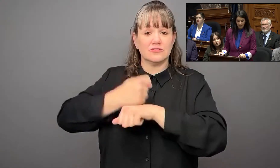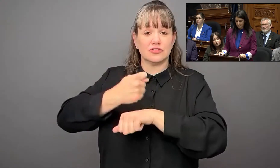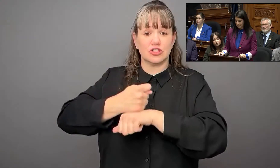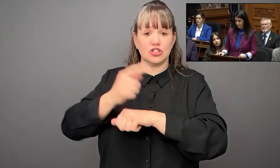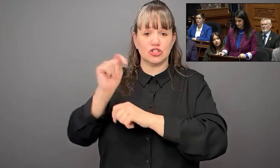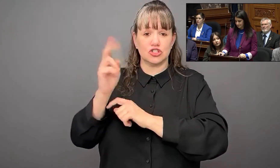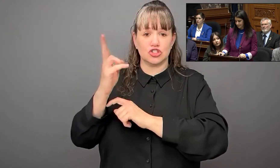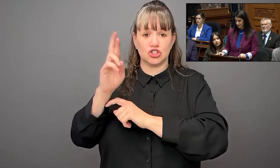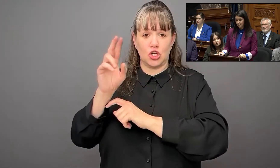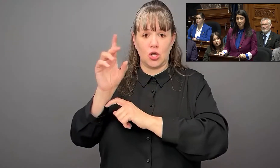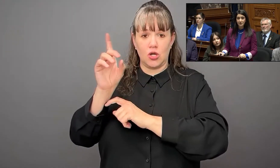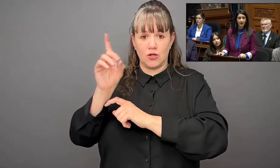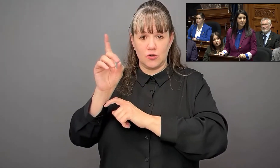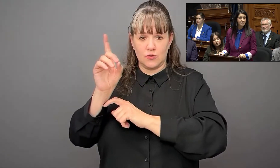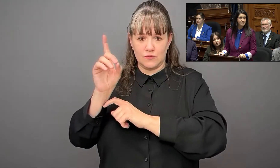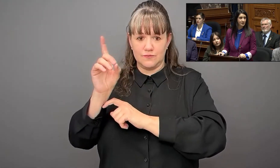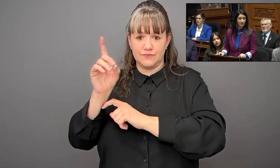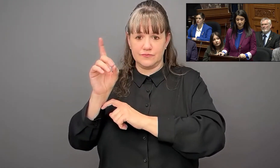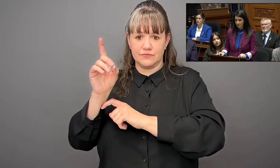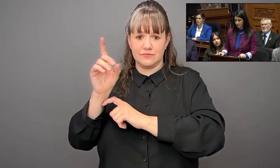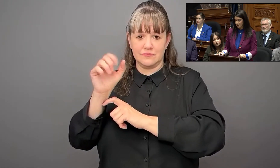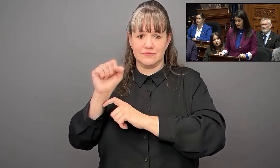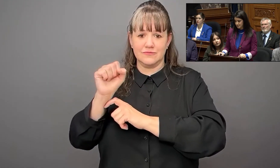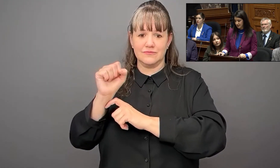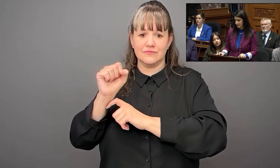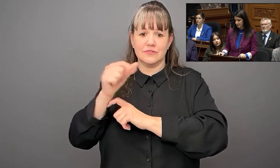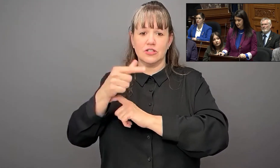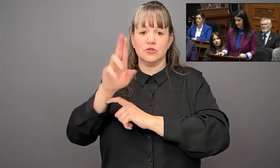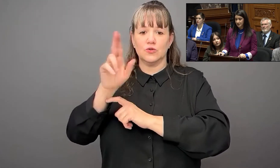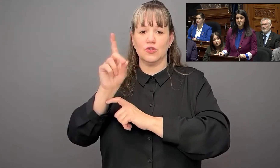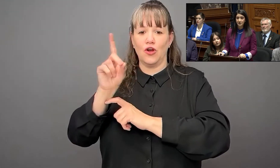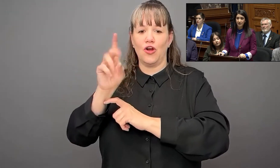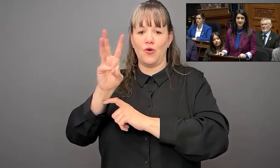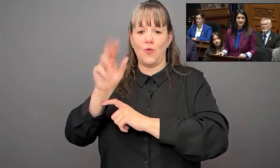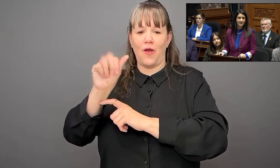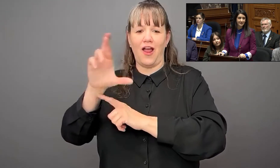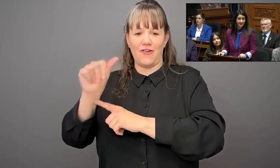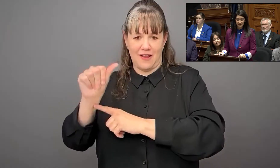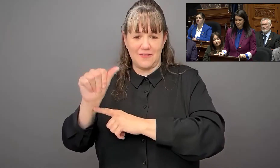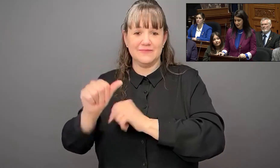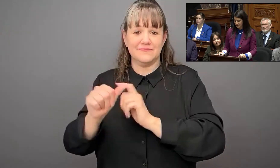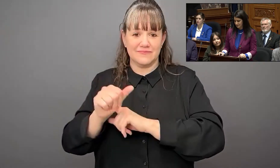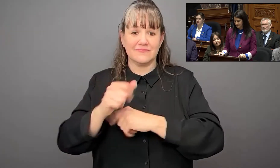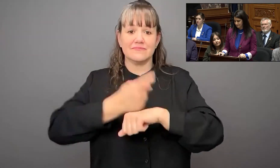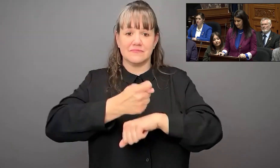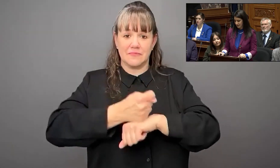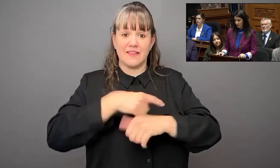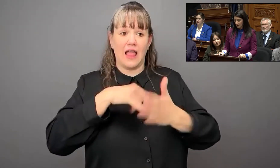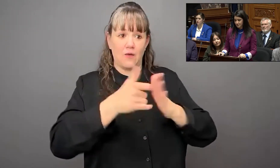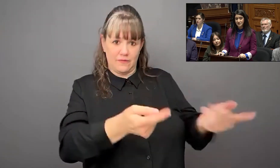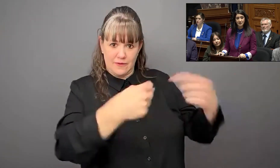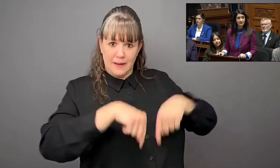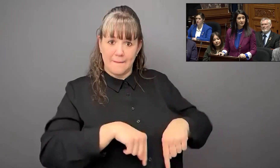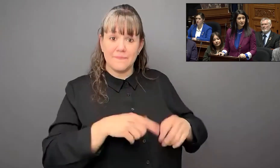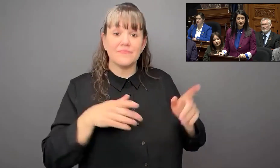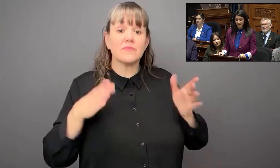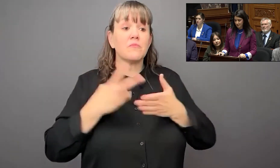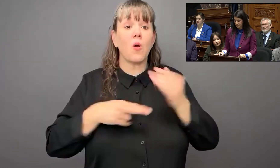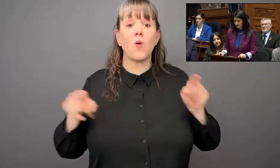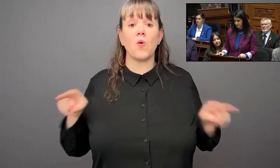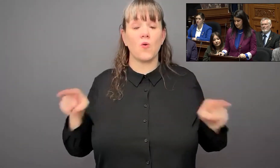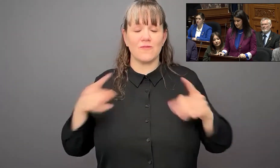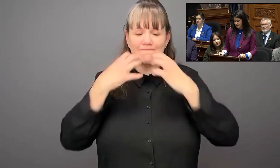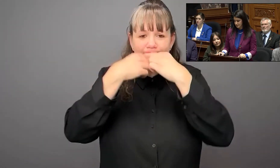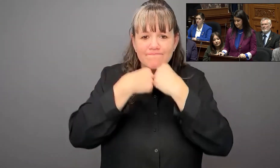to a hot meal. Both cultures also value hospitality, generosity, and compassion, often sharing food